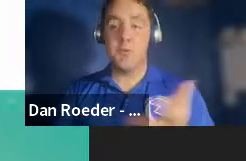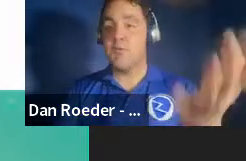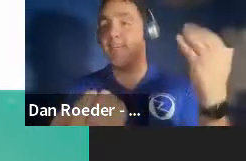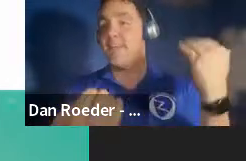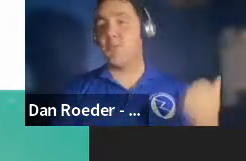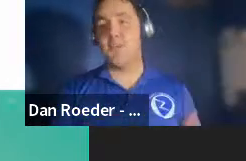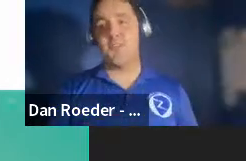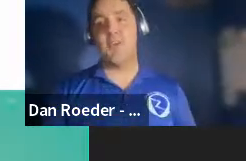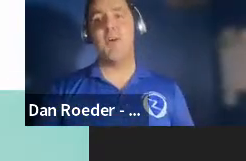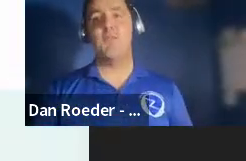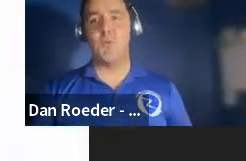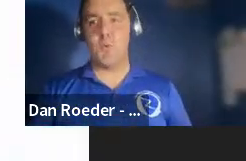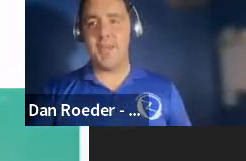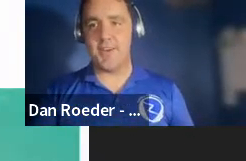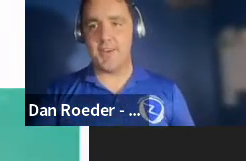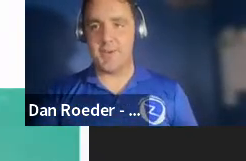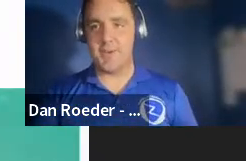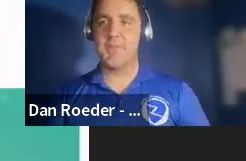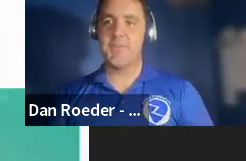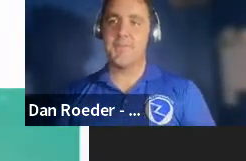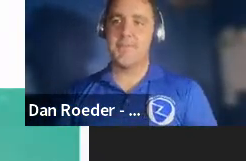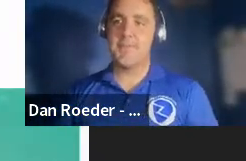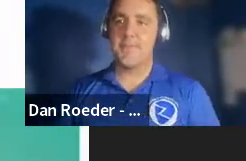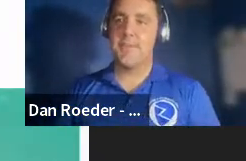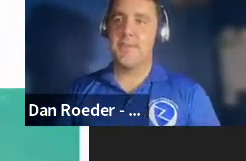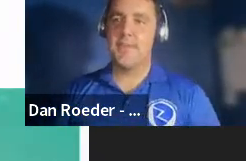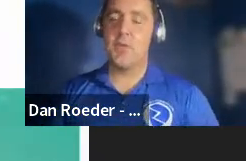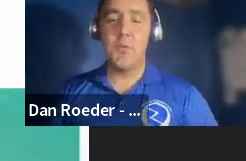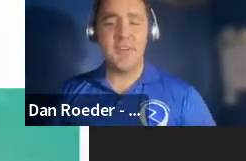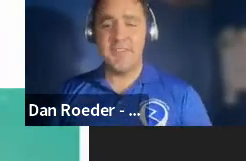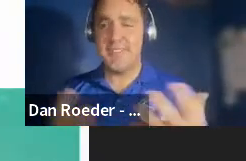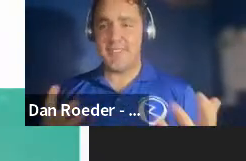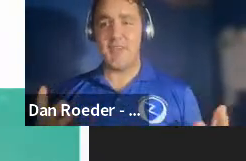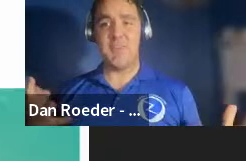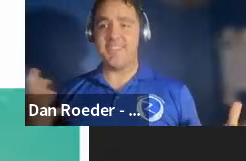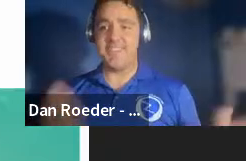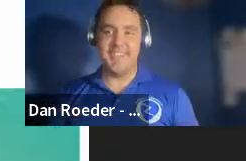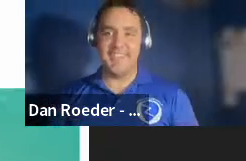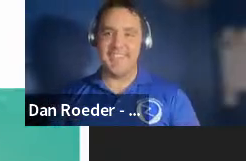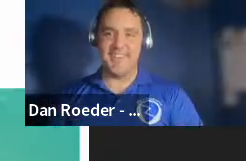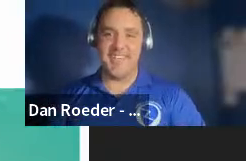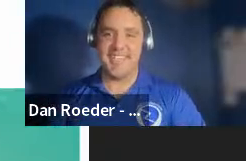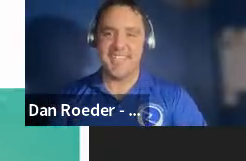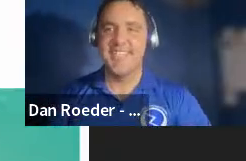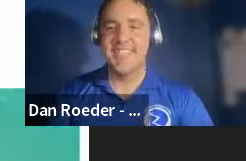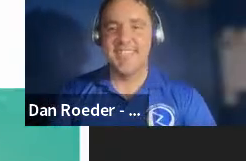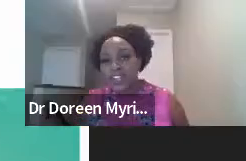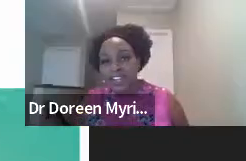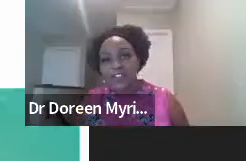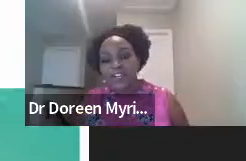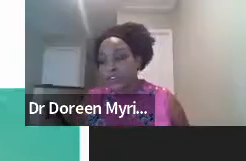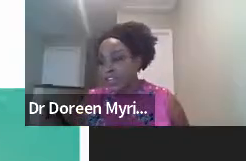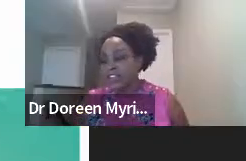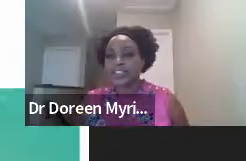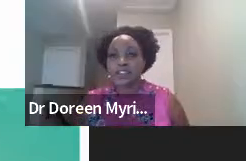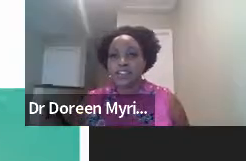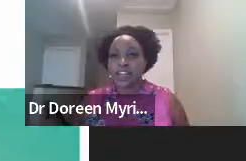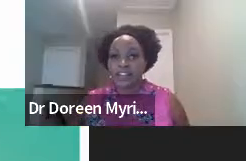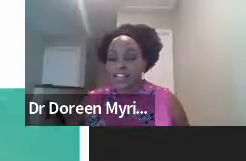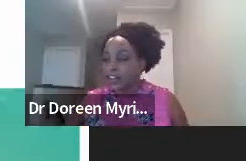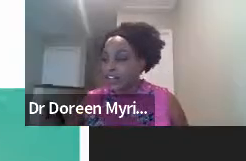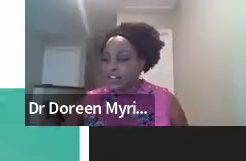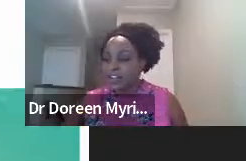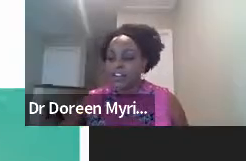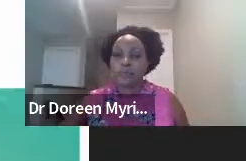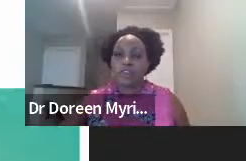And then we're moving on to the question of where. Like, where does this take place? Yeah, right? Yeah, you can go ahead and start on